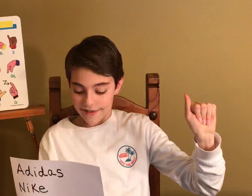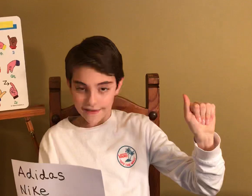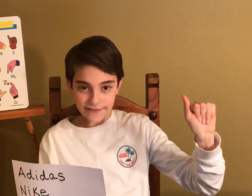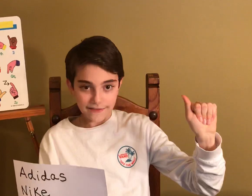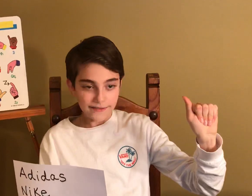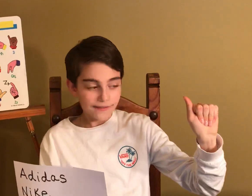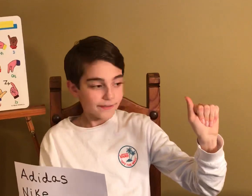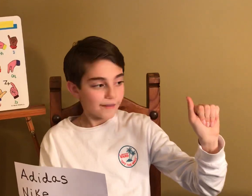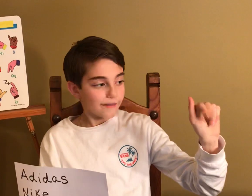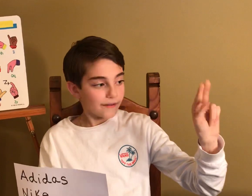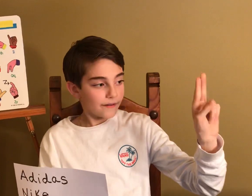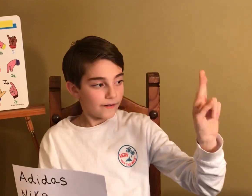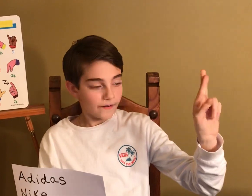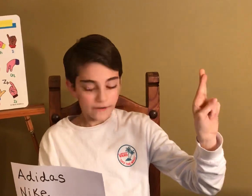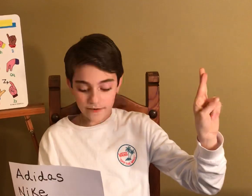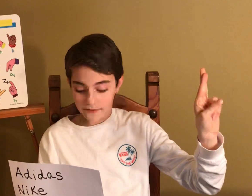A, R,